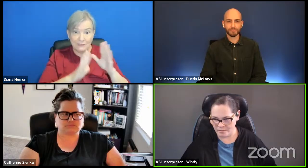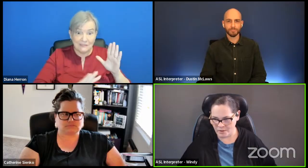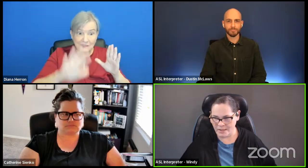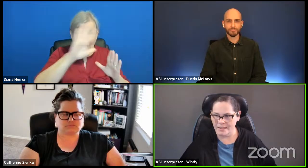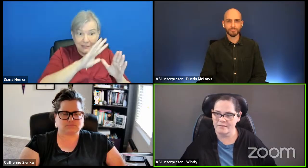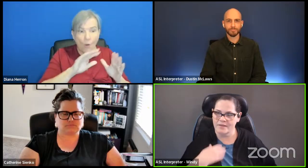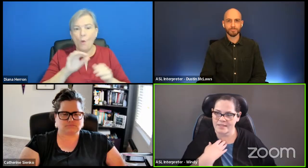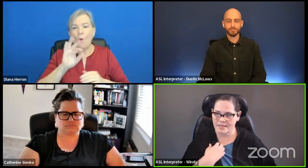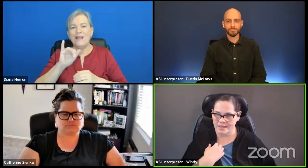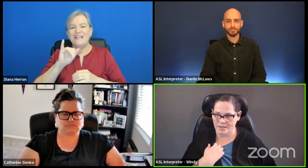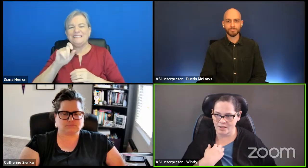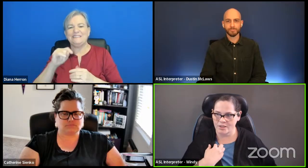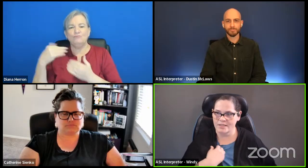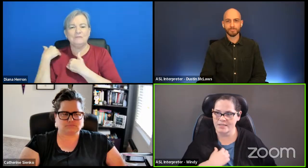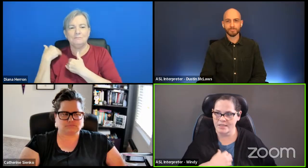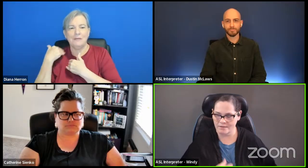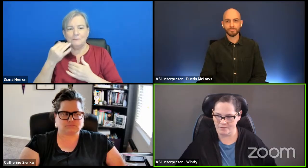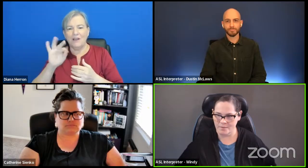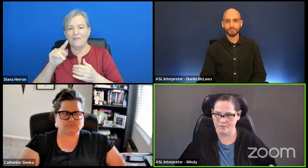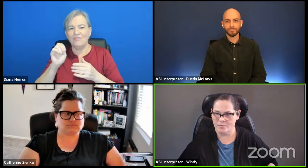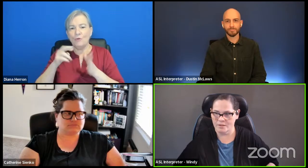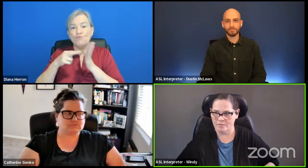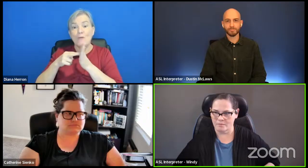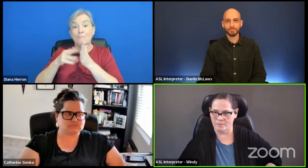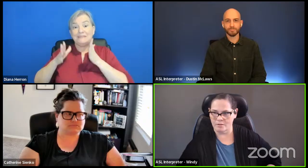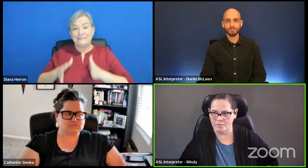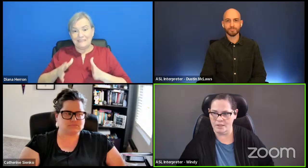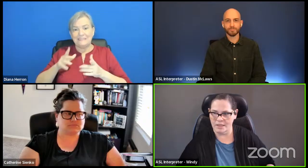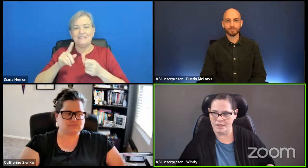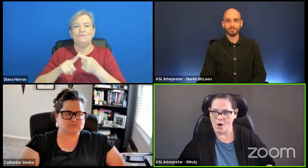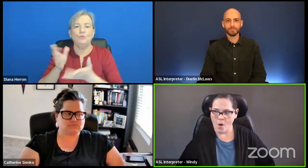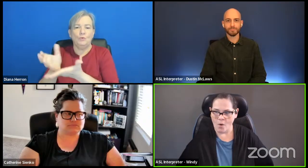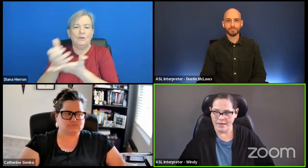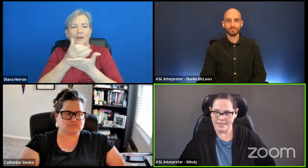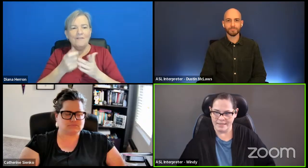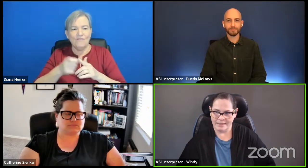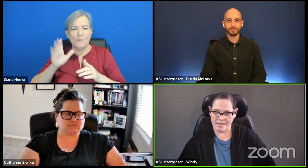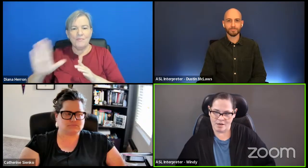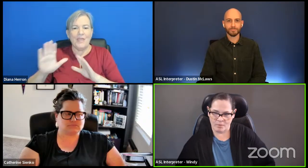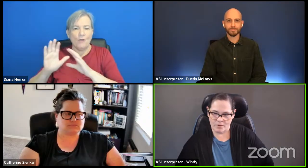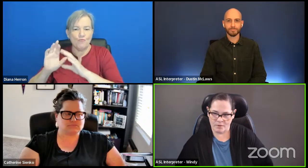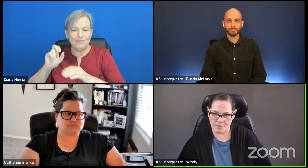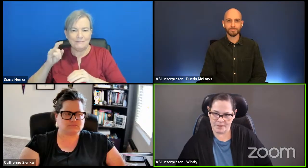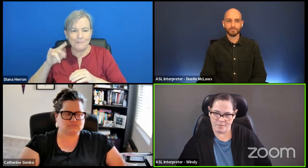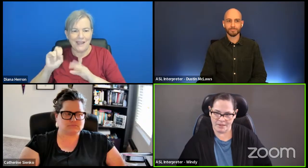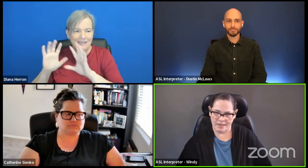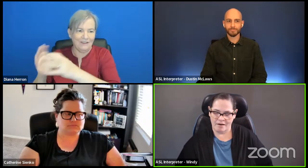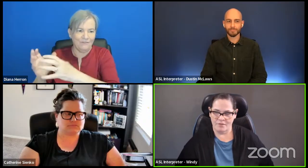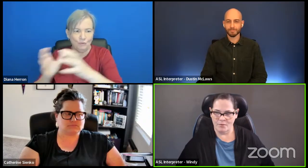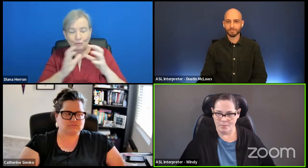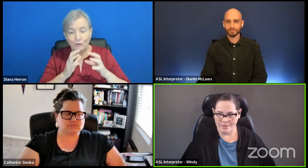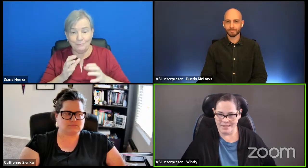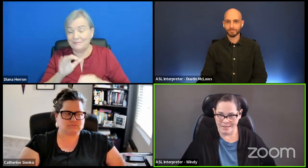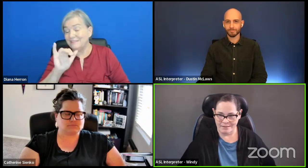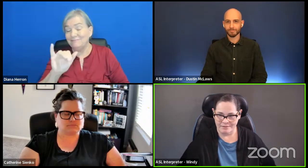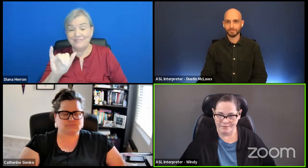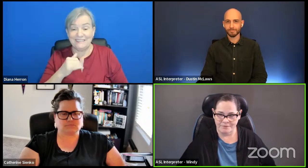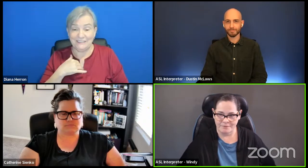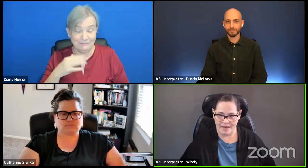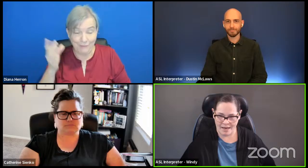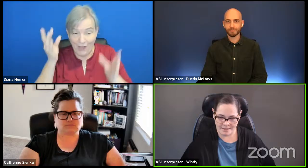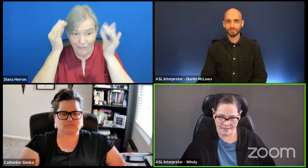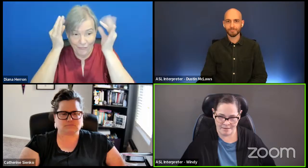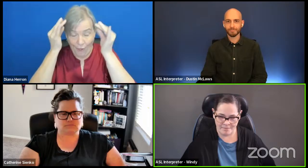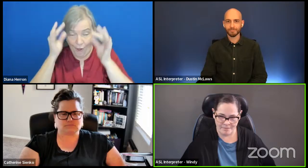feedback from the community? If ACDHH is taking feedback from the community, or is it the responsibility of the